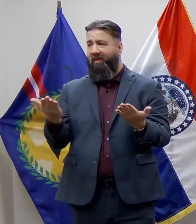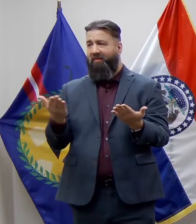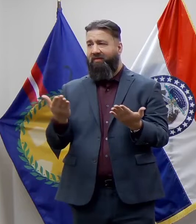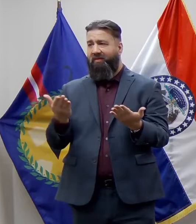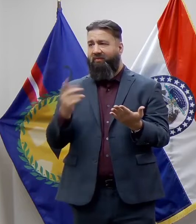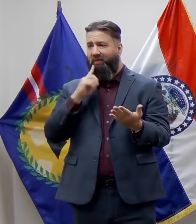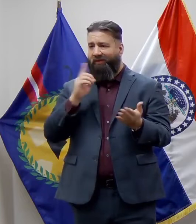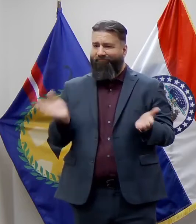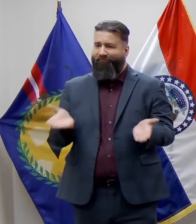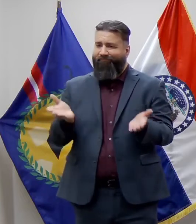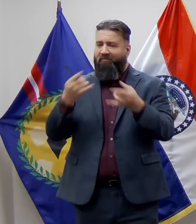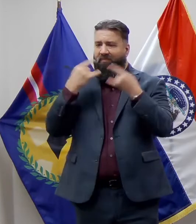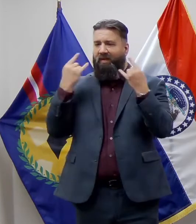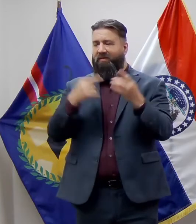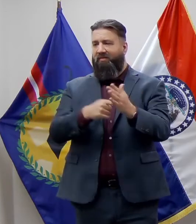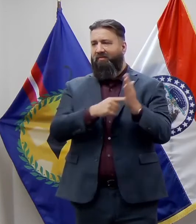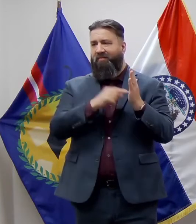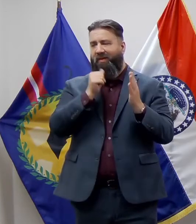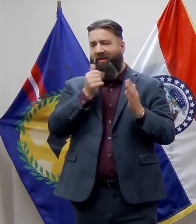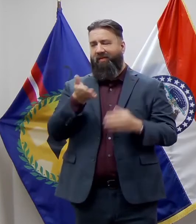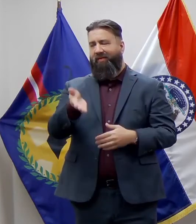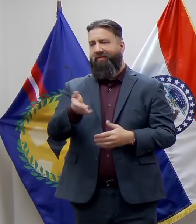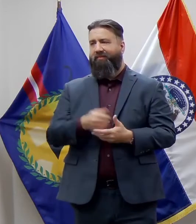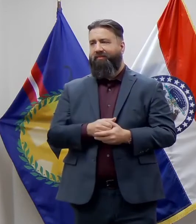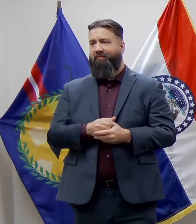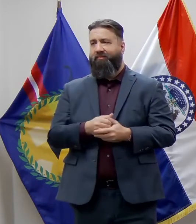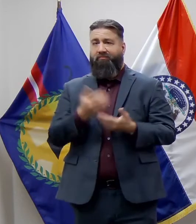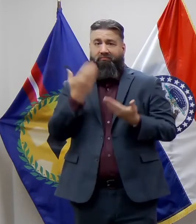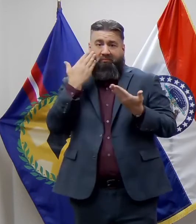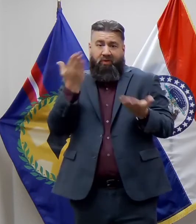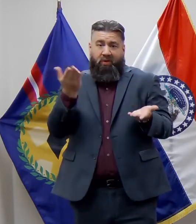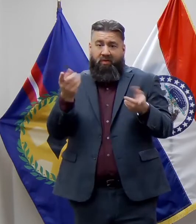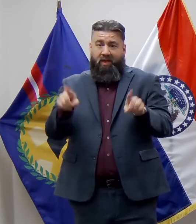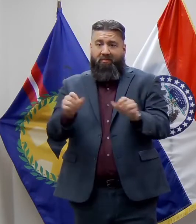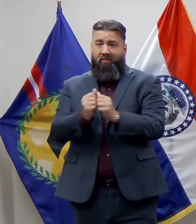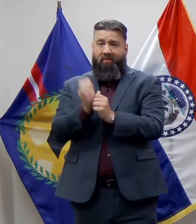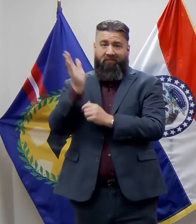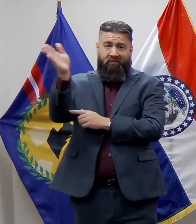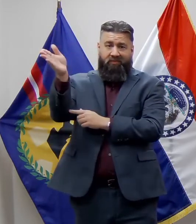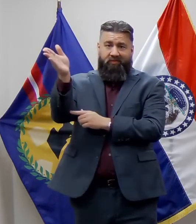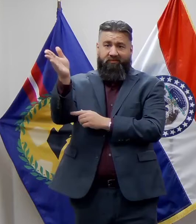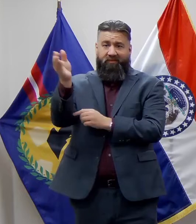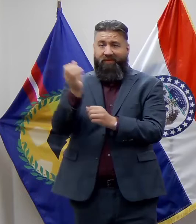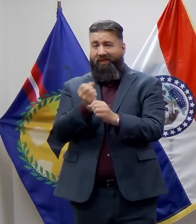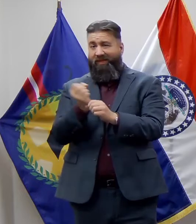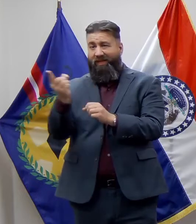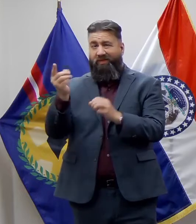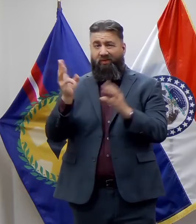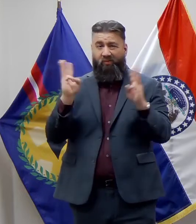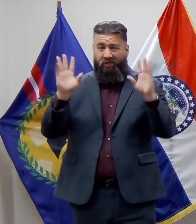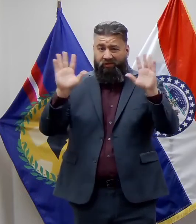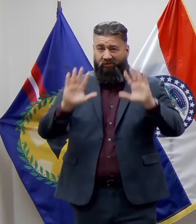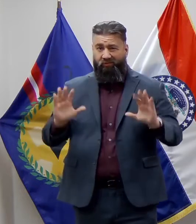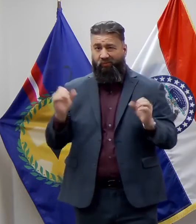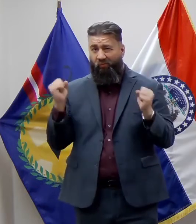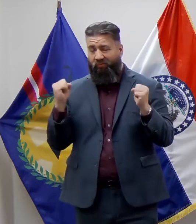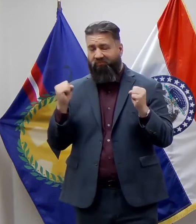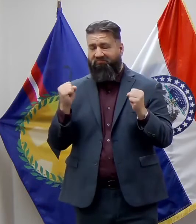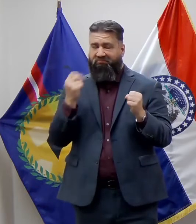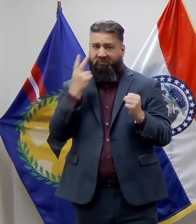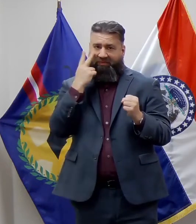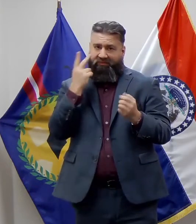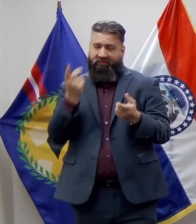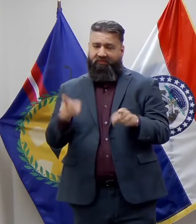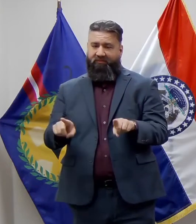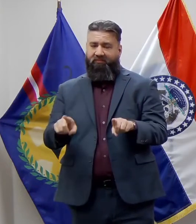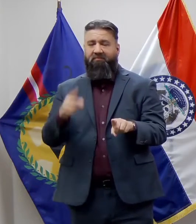there. Who knows what the future brings next winter with another variant? We'll see. But I think we're in a